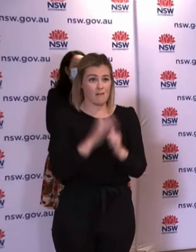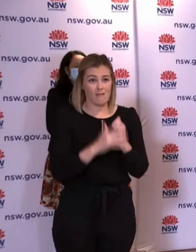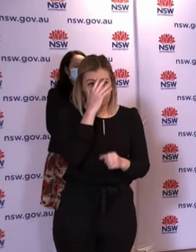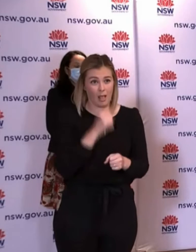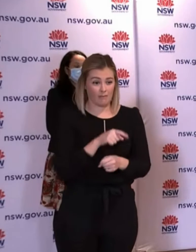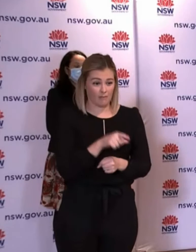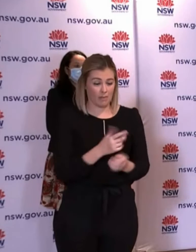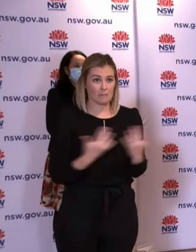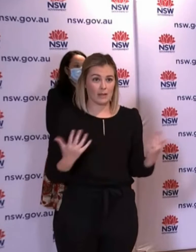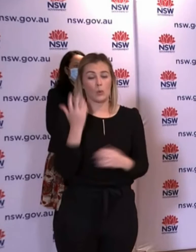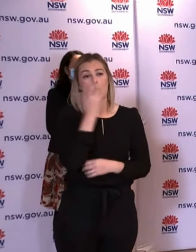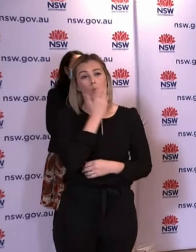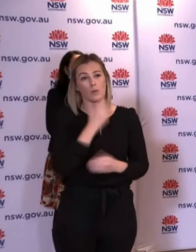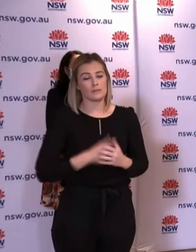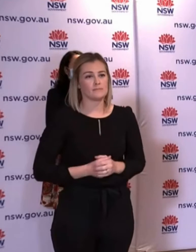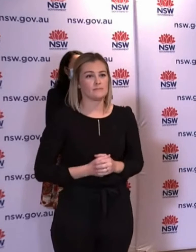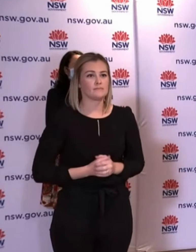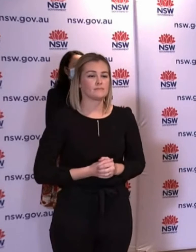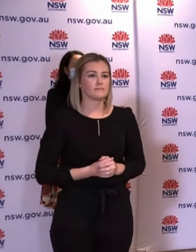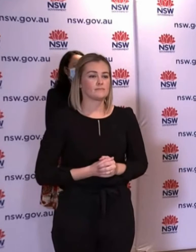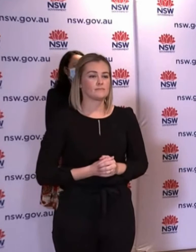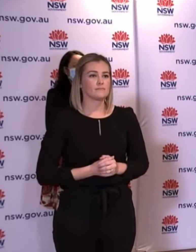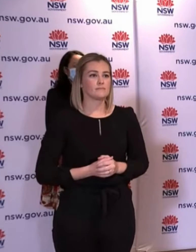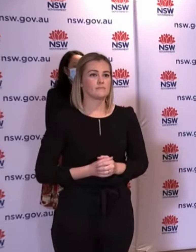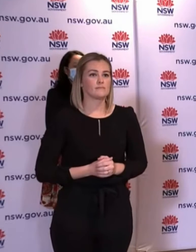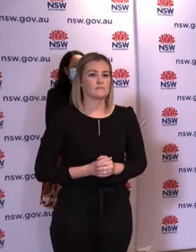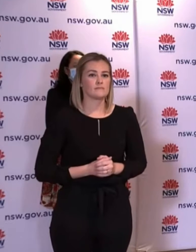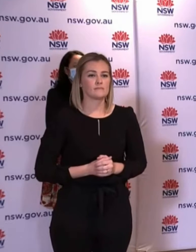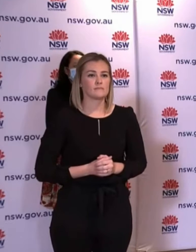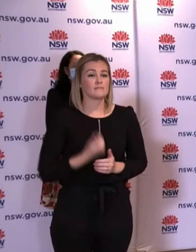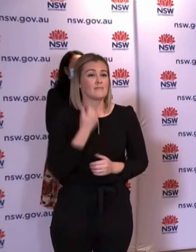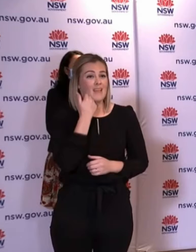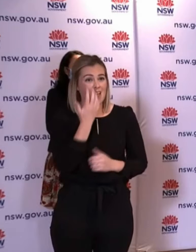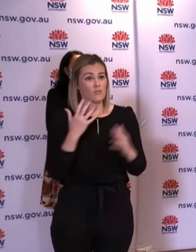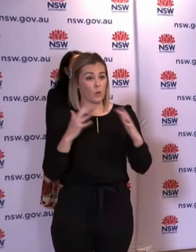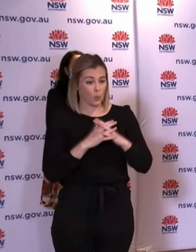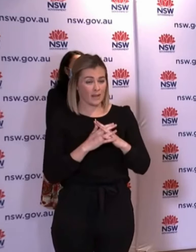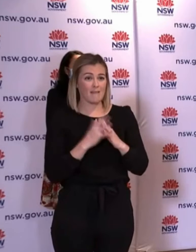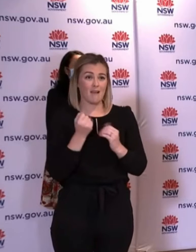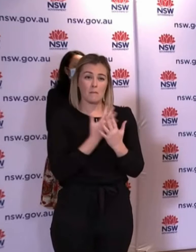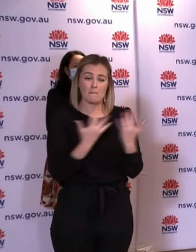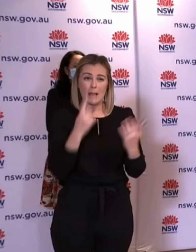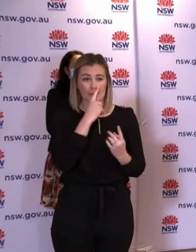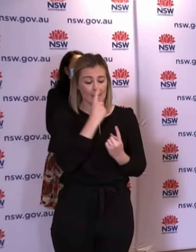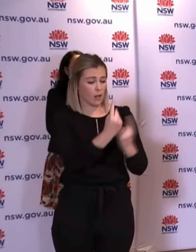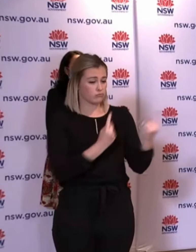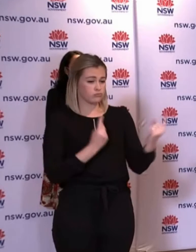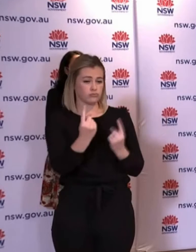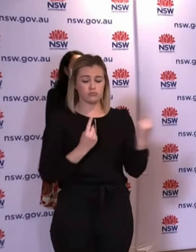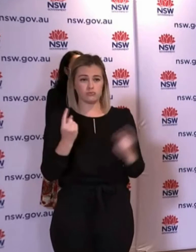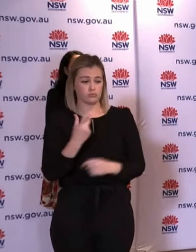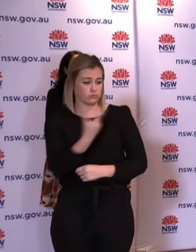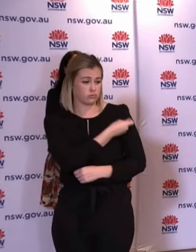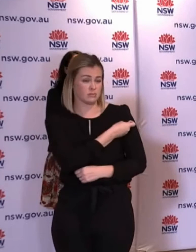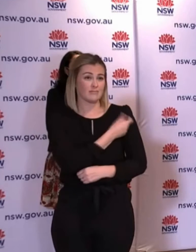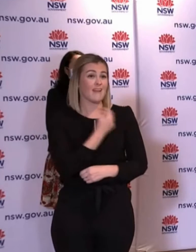week, the total number of citizens who are getting 1 dose is increasing by about